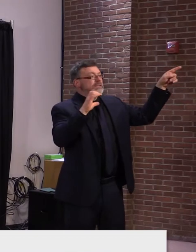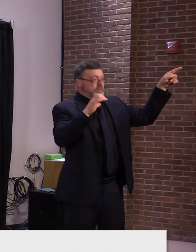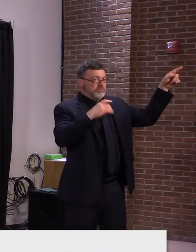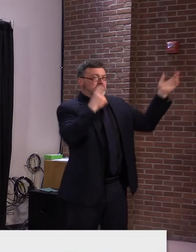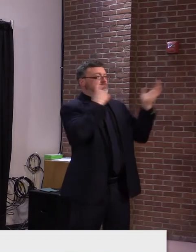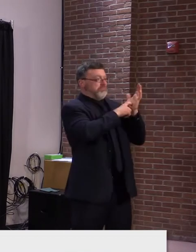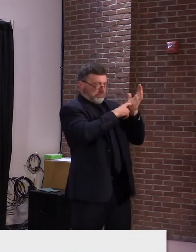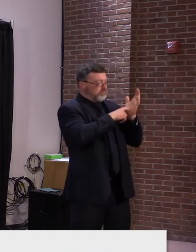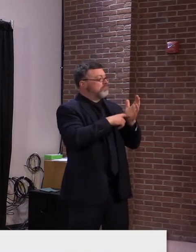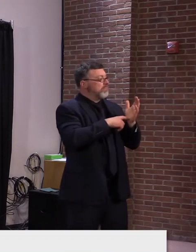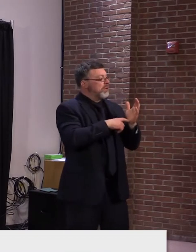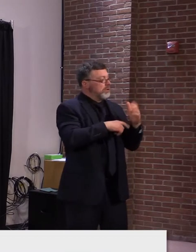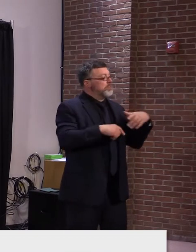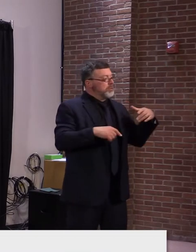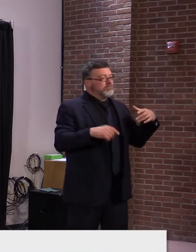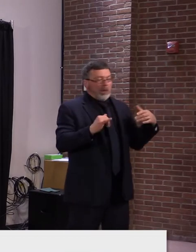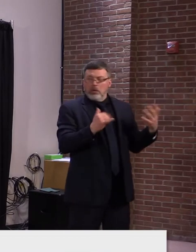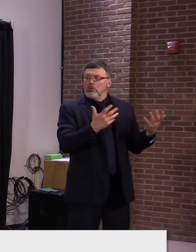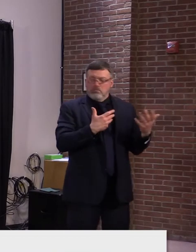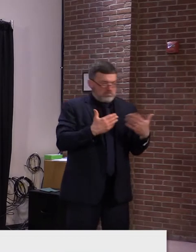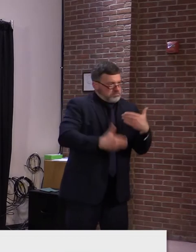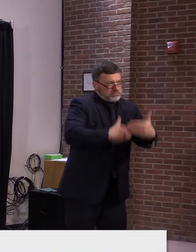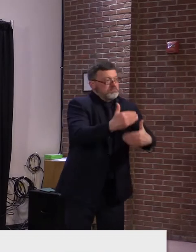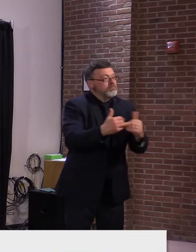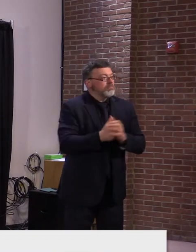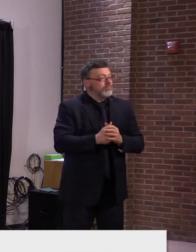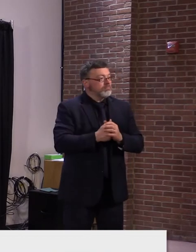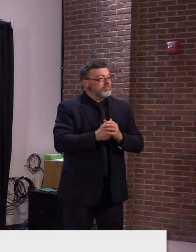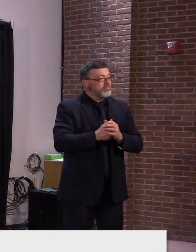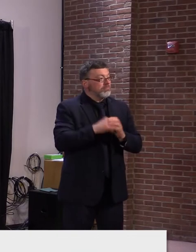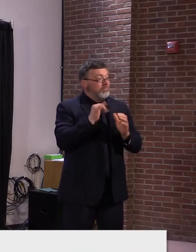the understanding that there actually can be more communities.